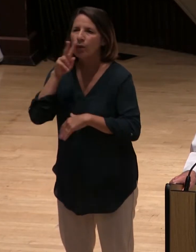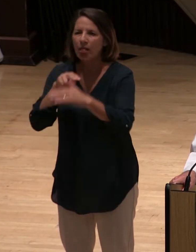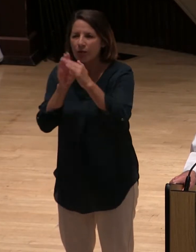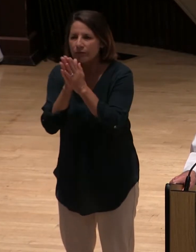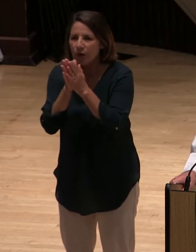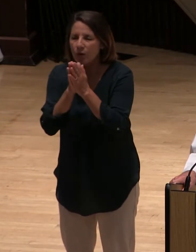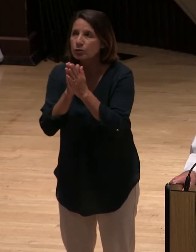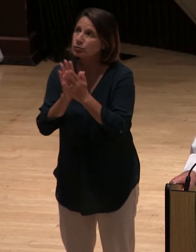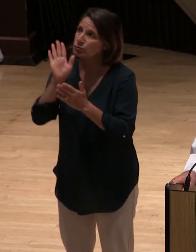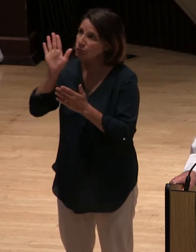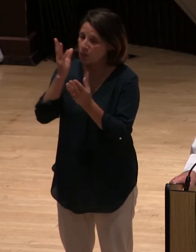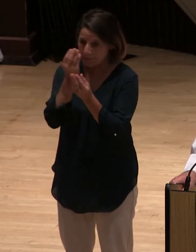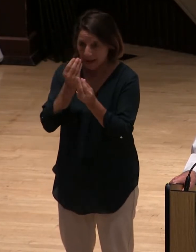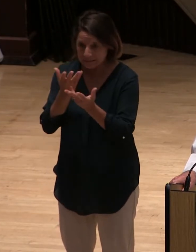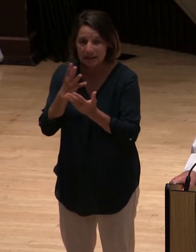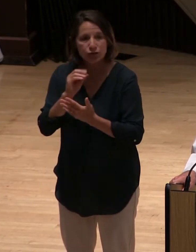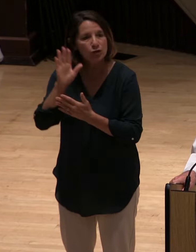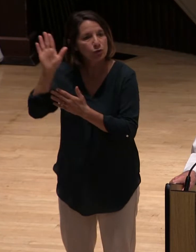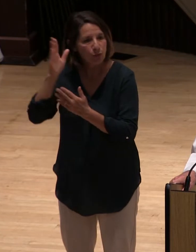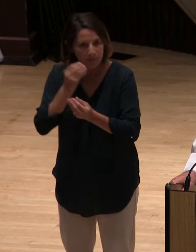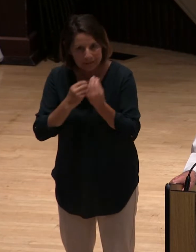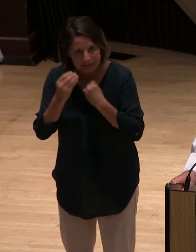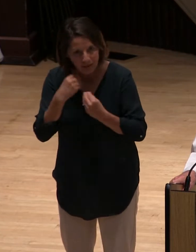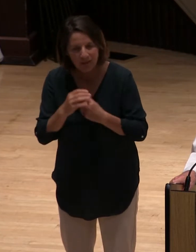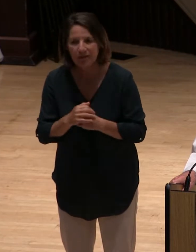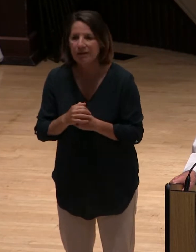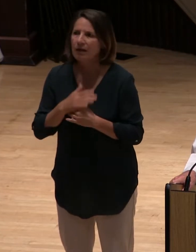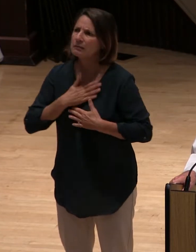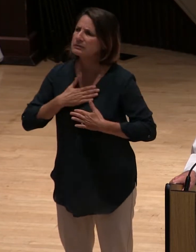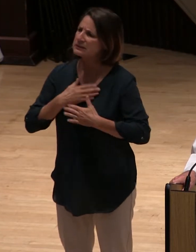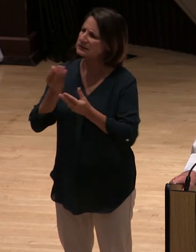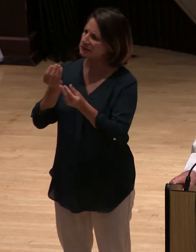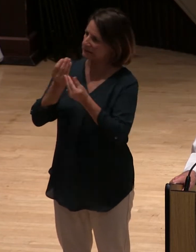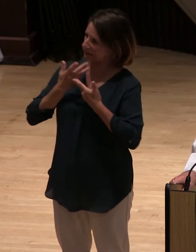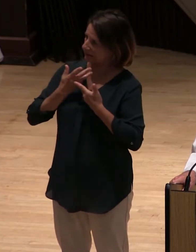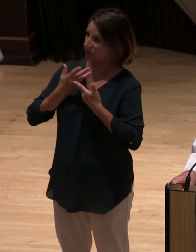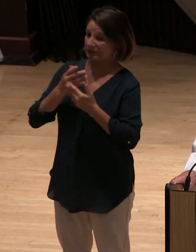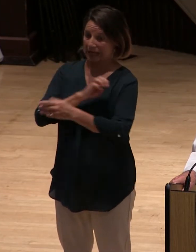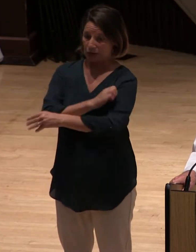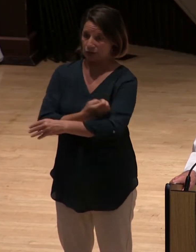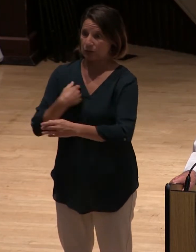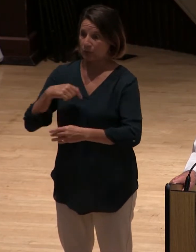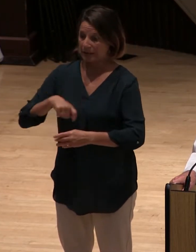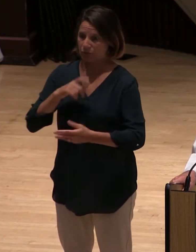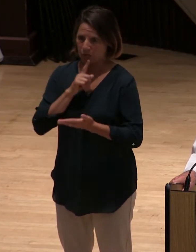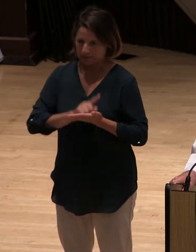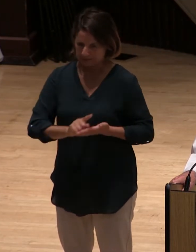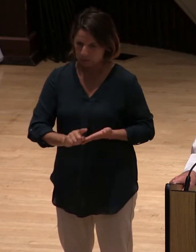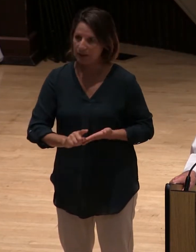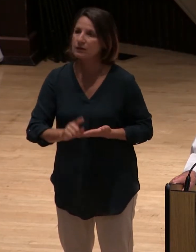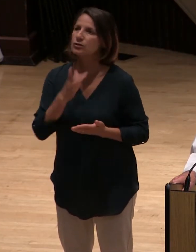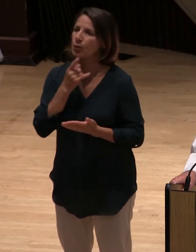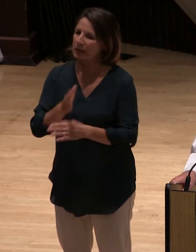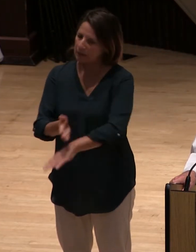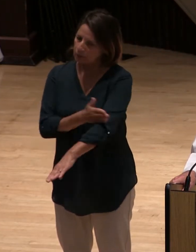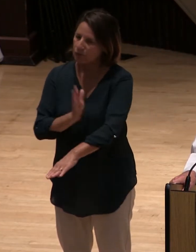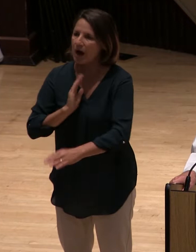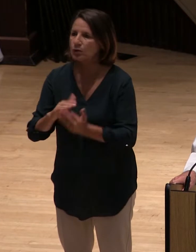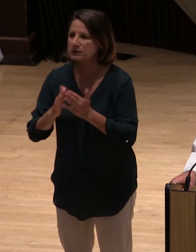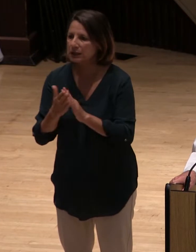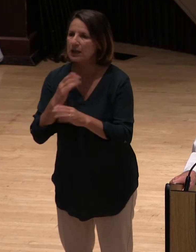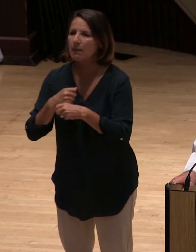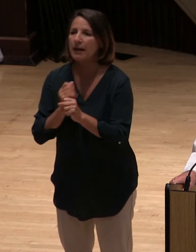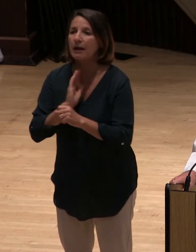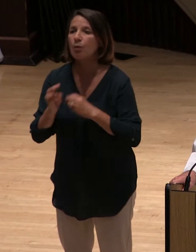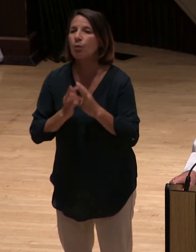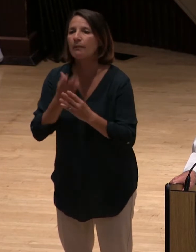your message and to your meal. Please give us the energy that we need for the coming week so we can improve our city and make our world